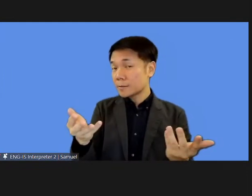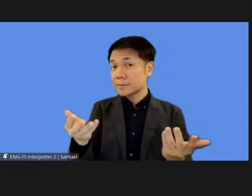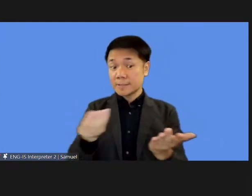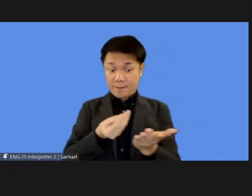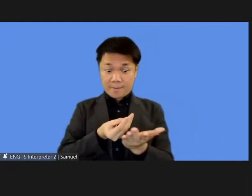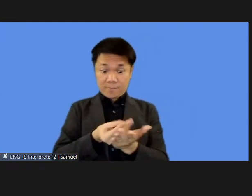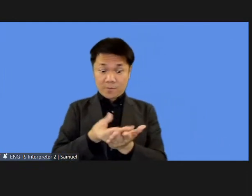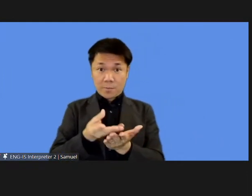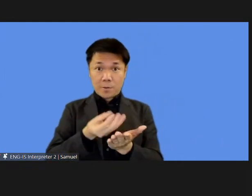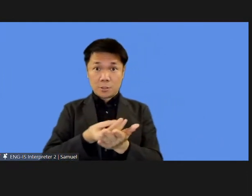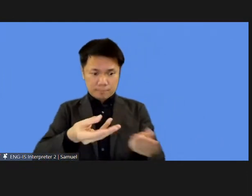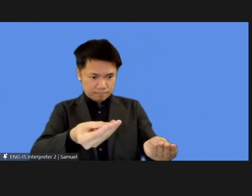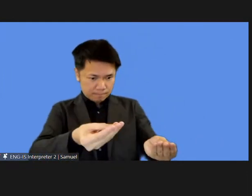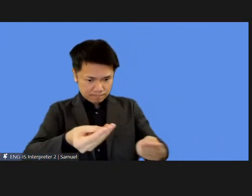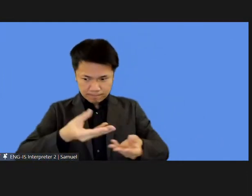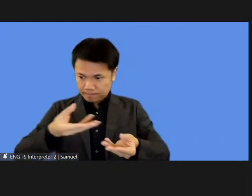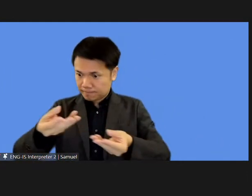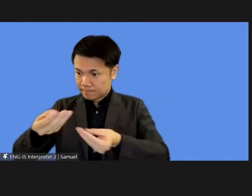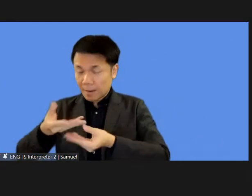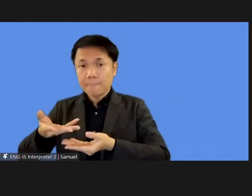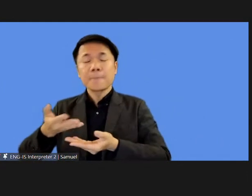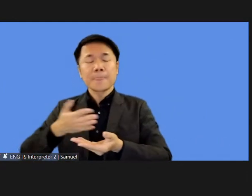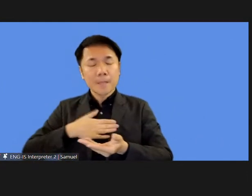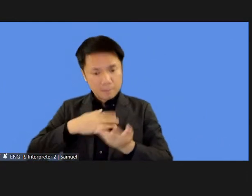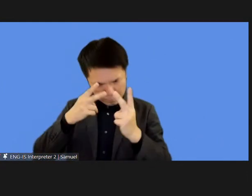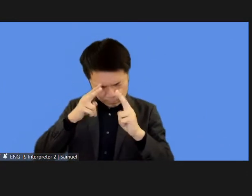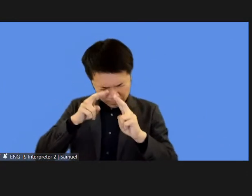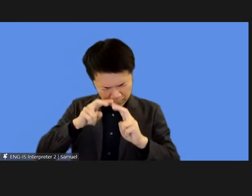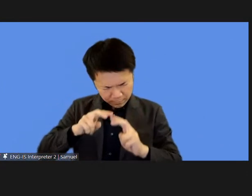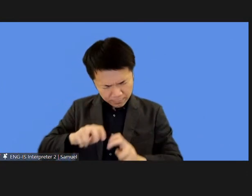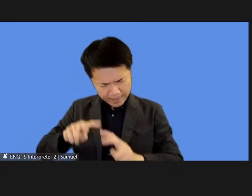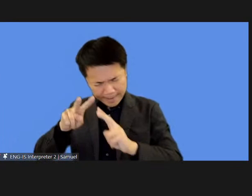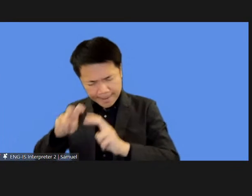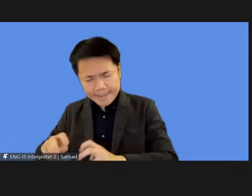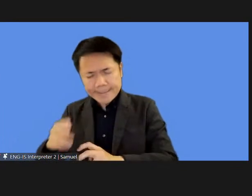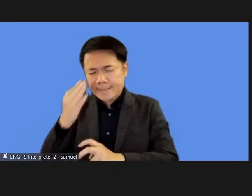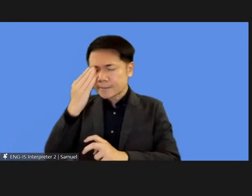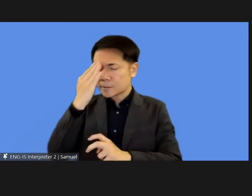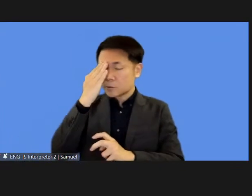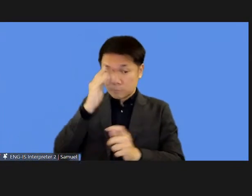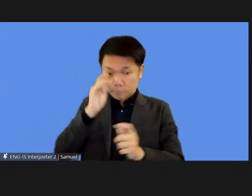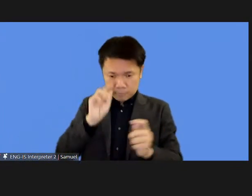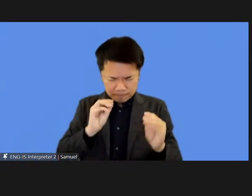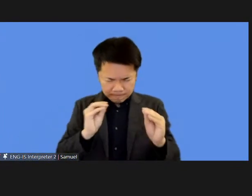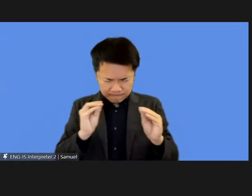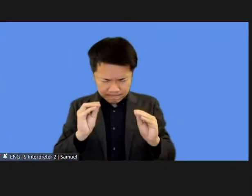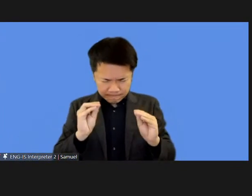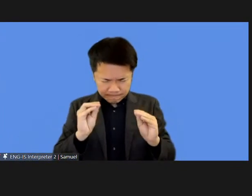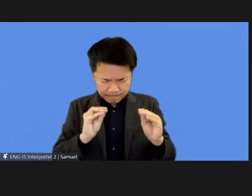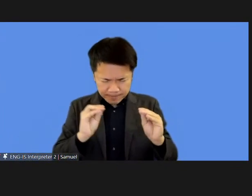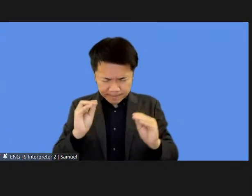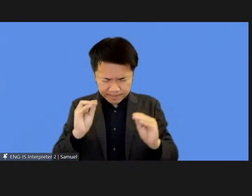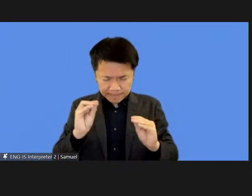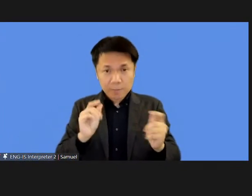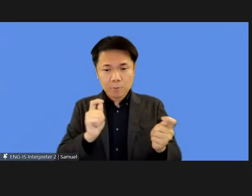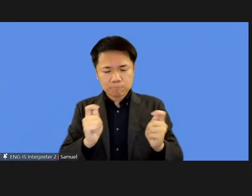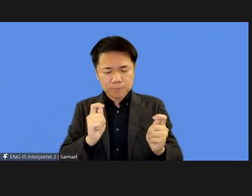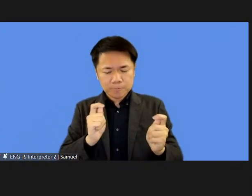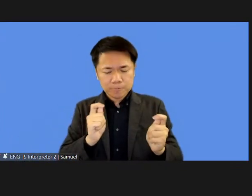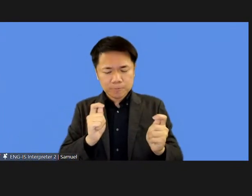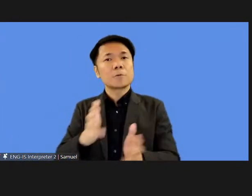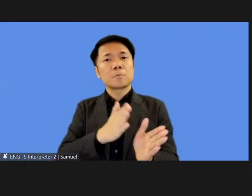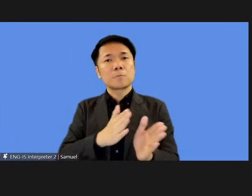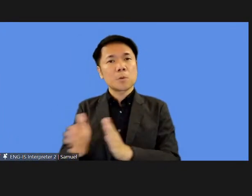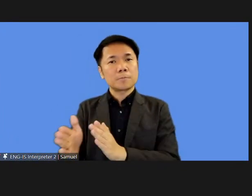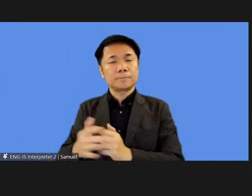attained, and also in defining the future of our projects. So at the local level, this